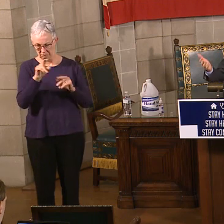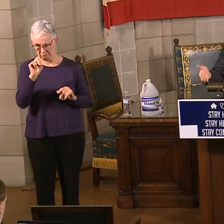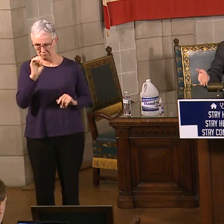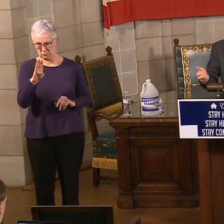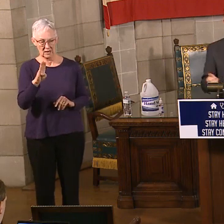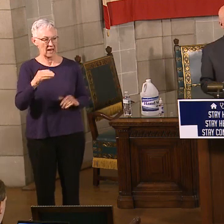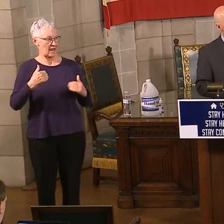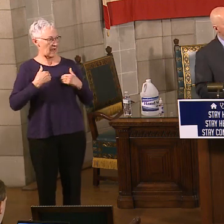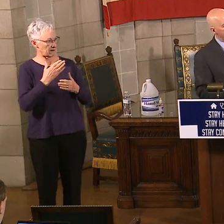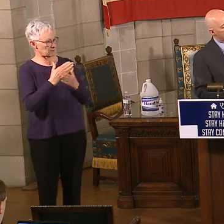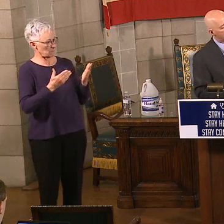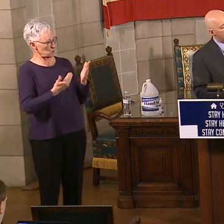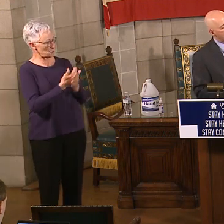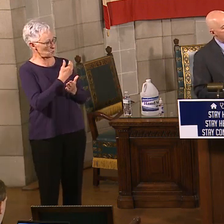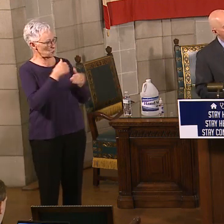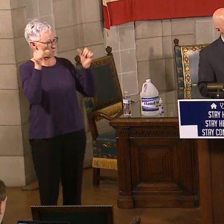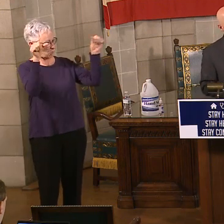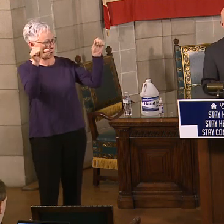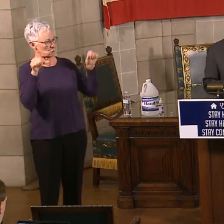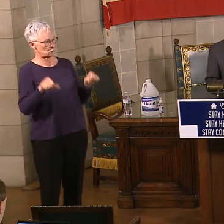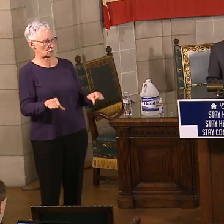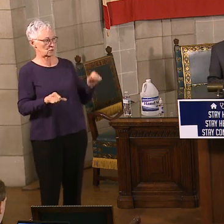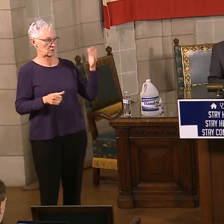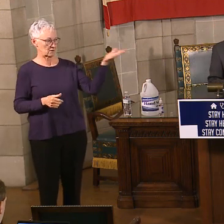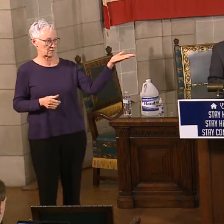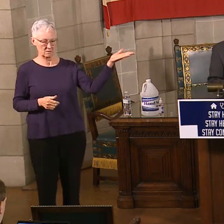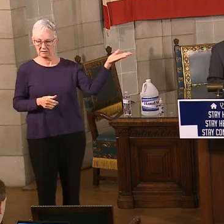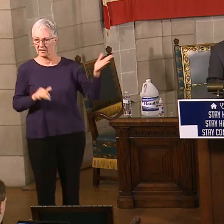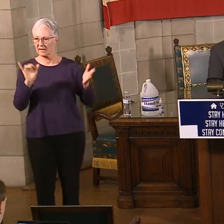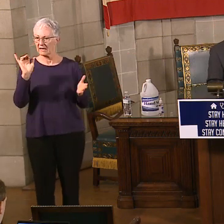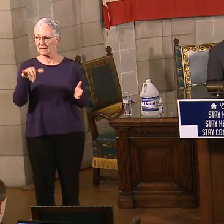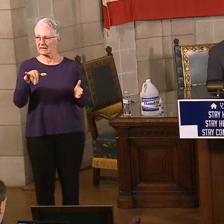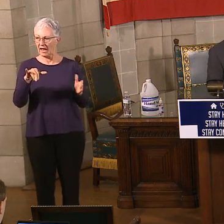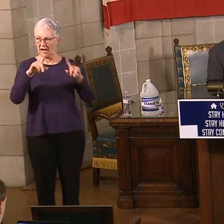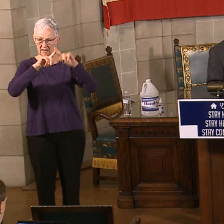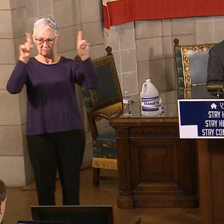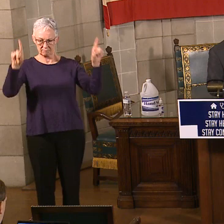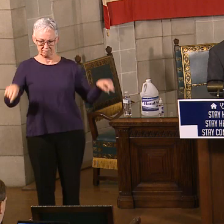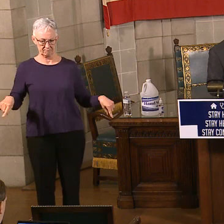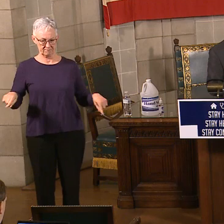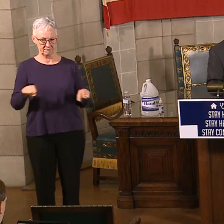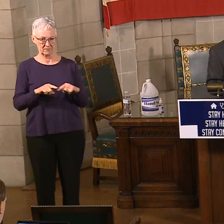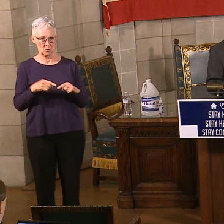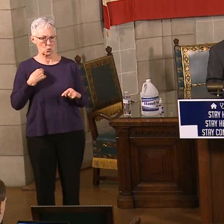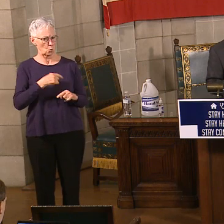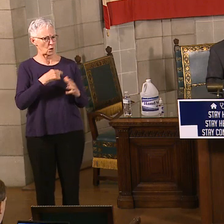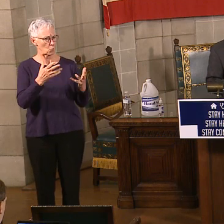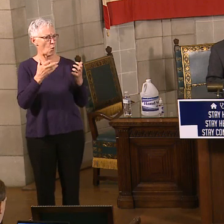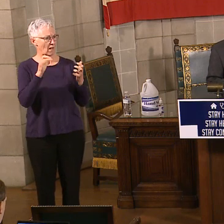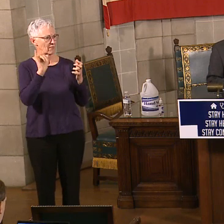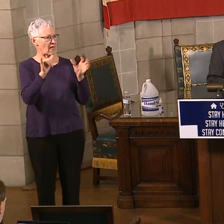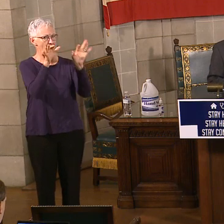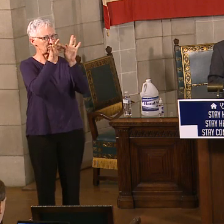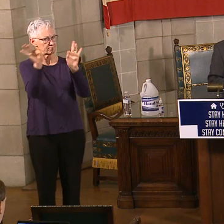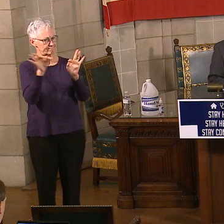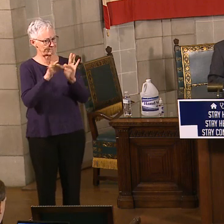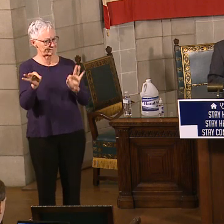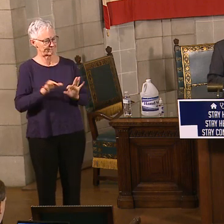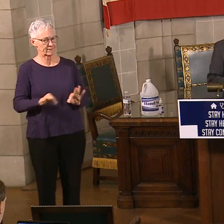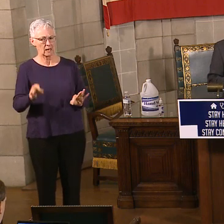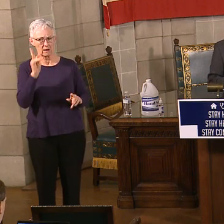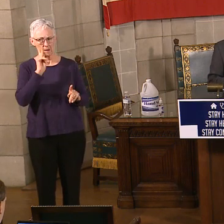some new poster boards up here. This is a slogan that we want to continue to, or we'll get to out there and